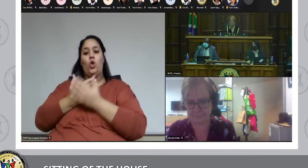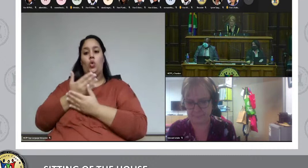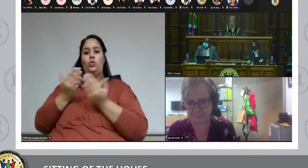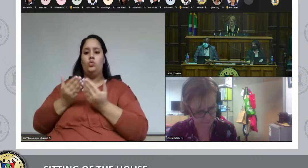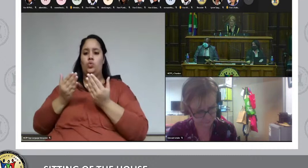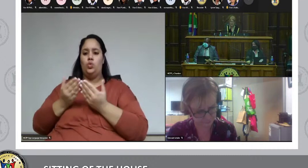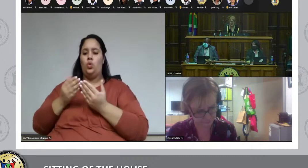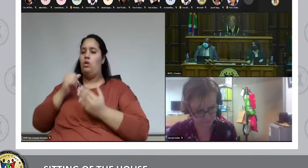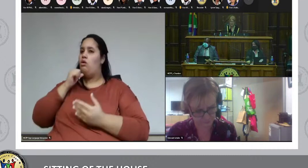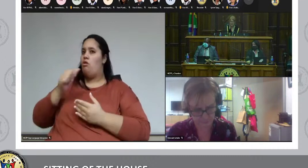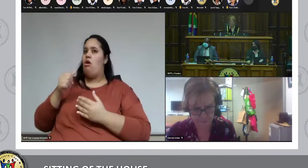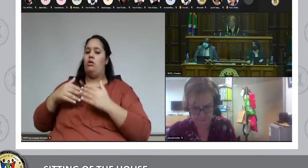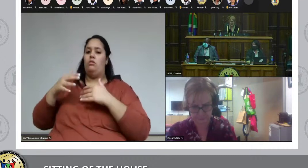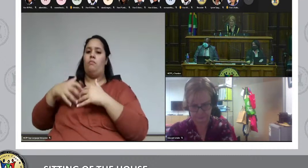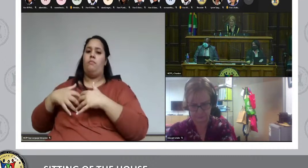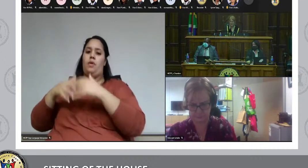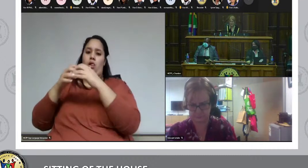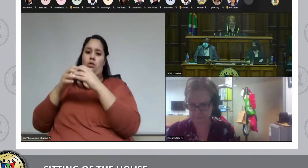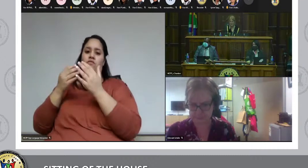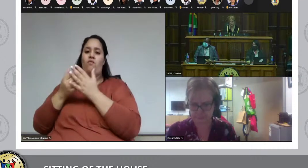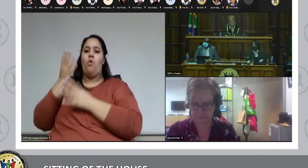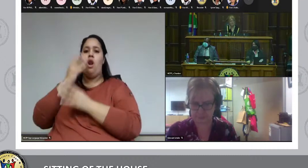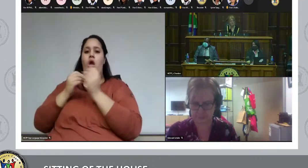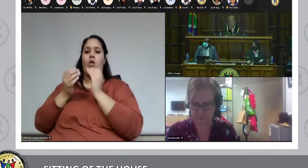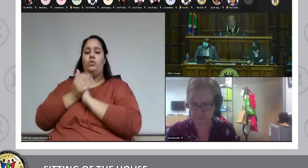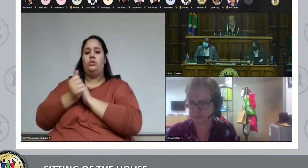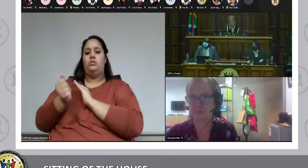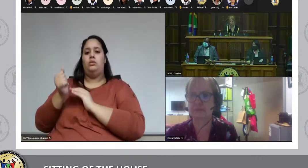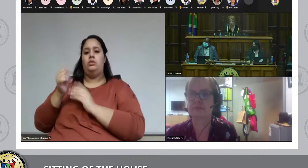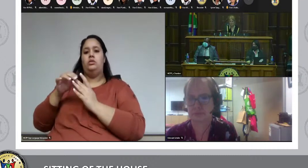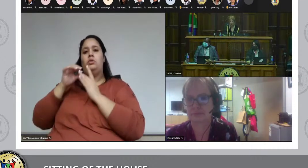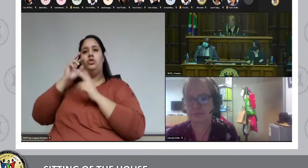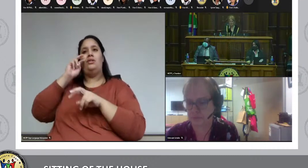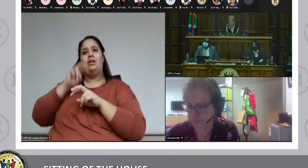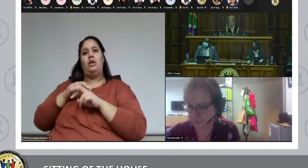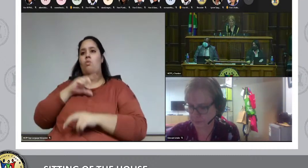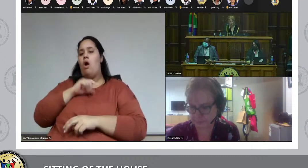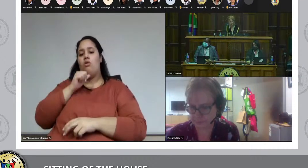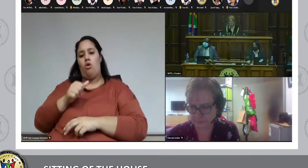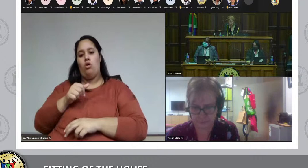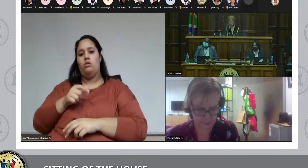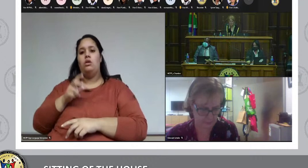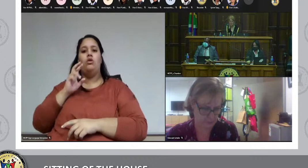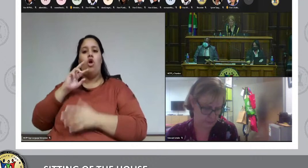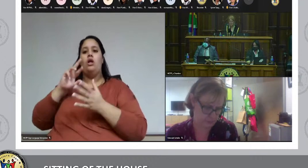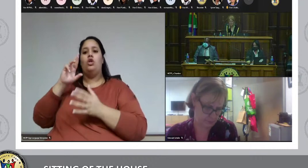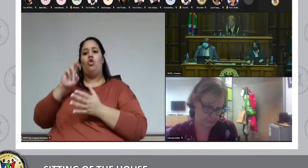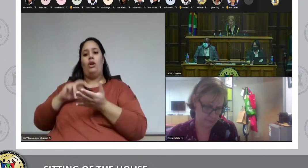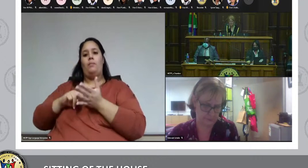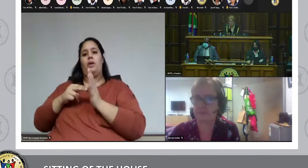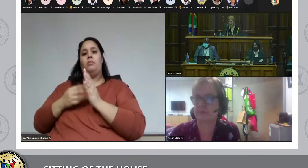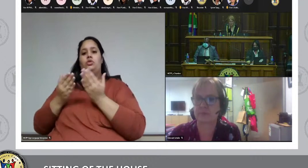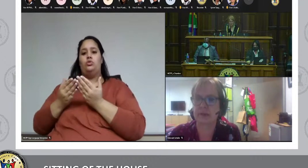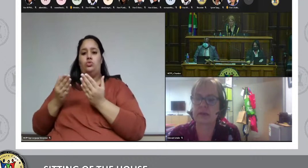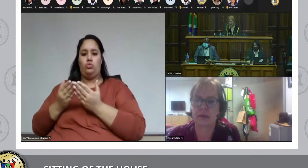was not built for learners with special needs? Instead of repurposing this school,